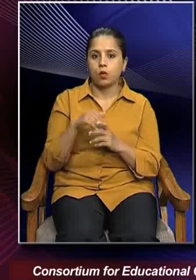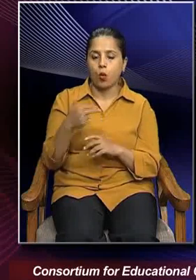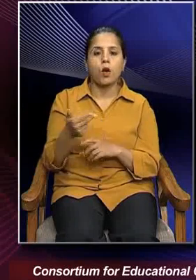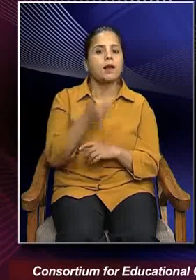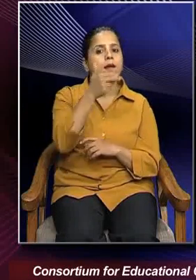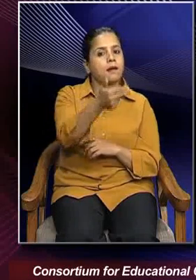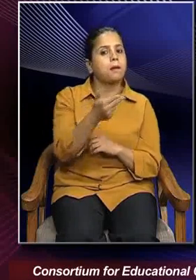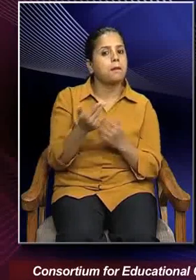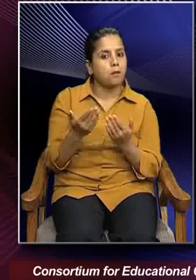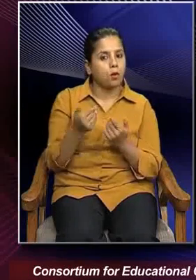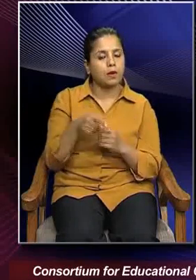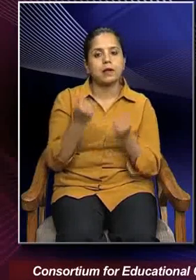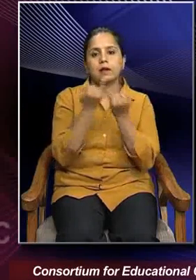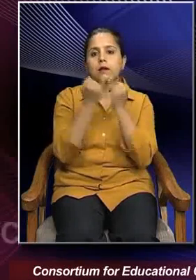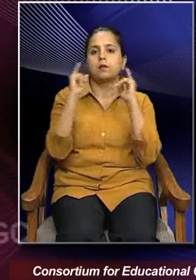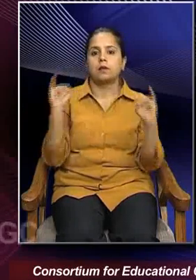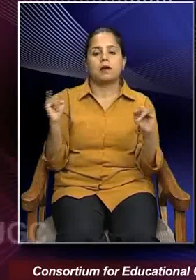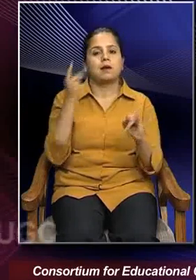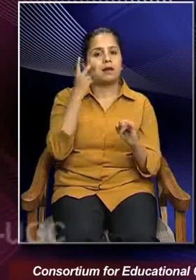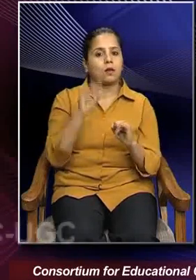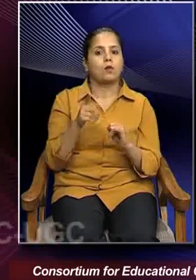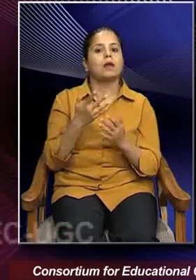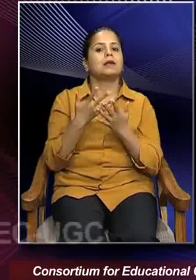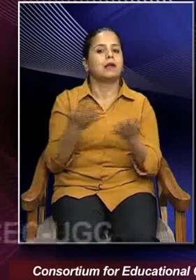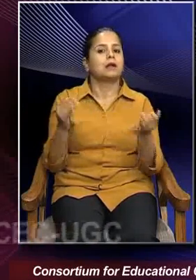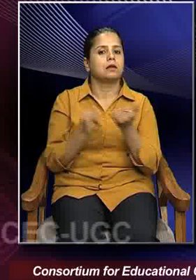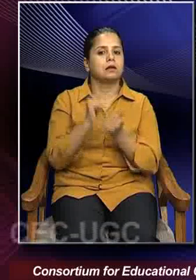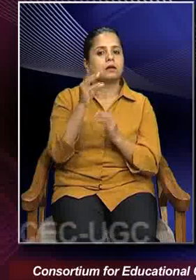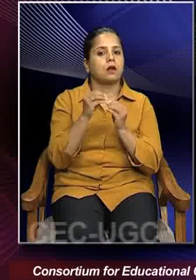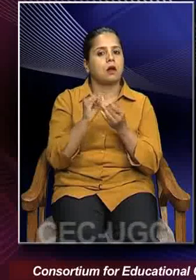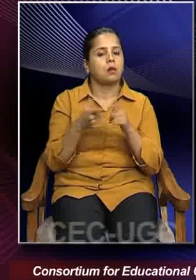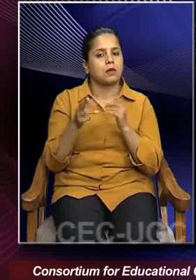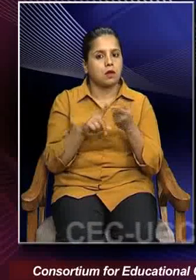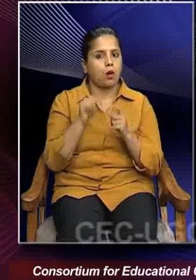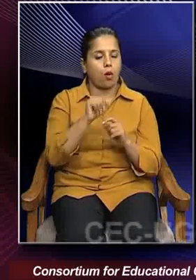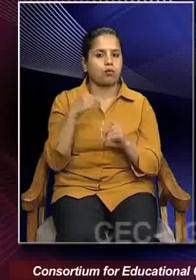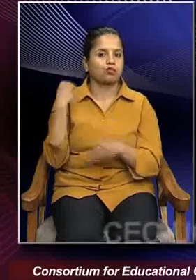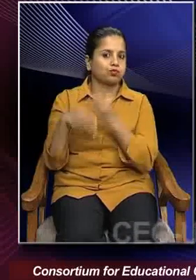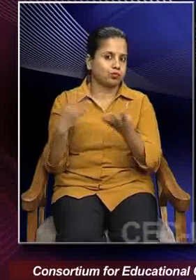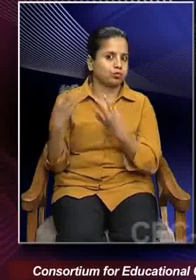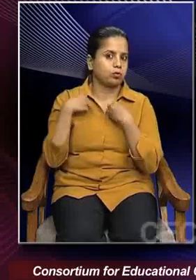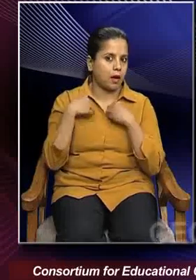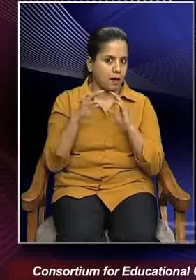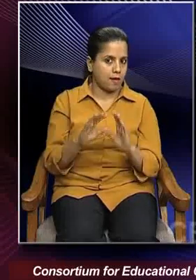named independently of a substance where it inheres.